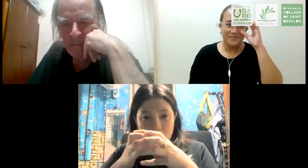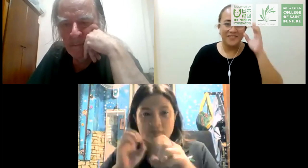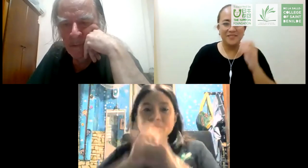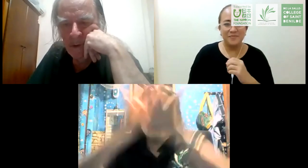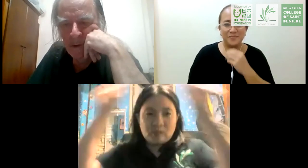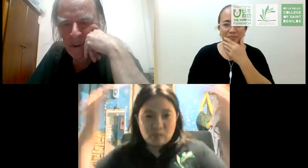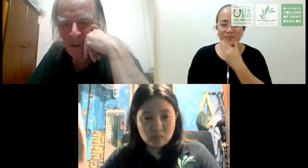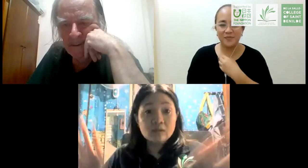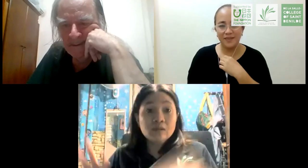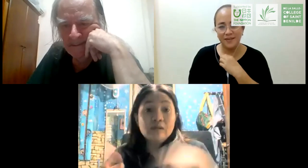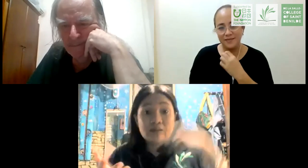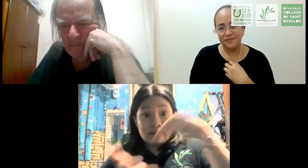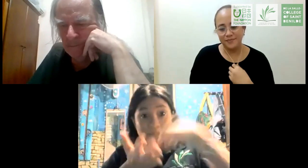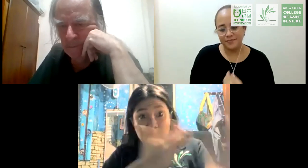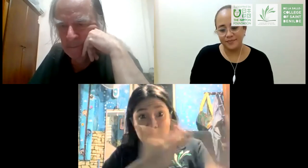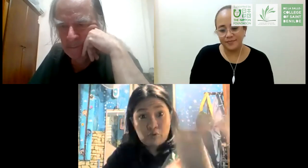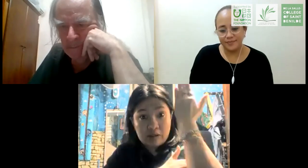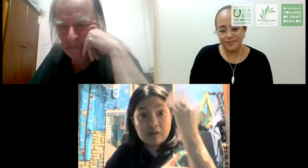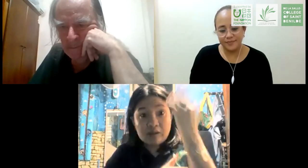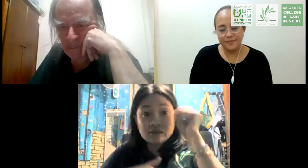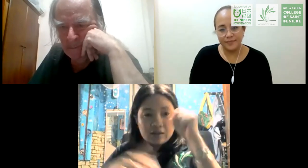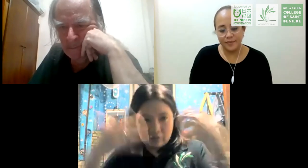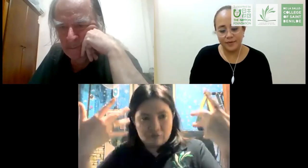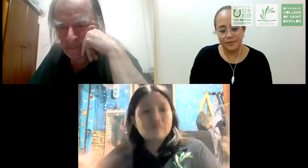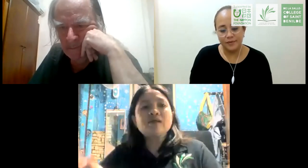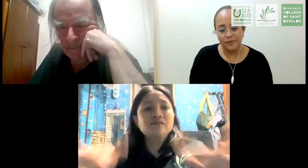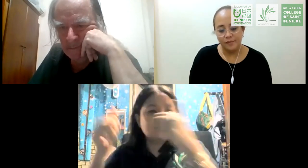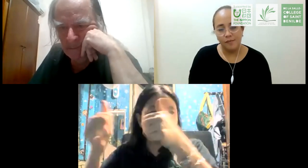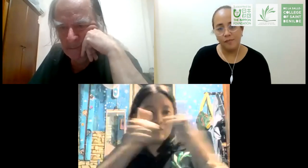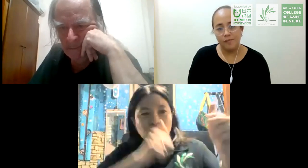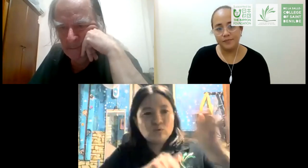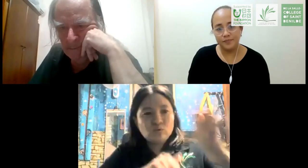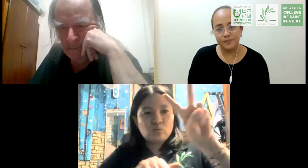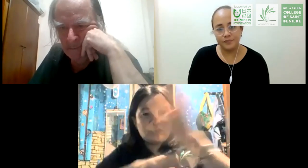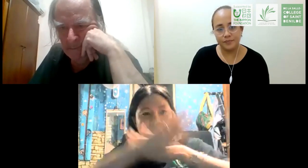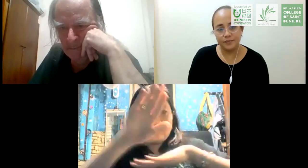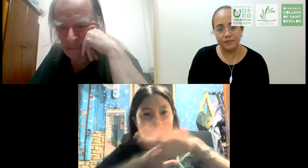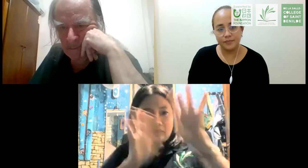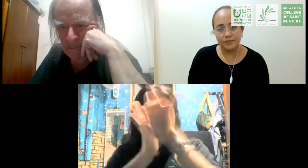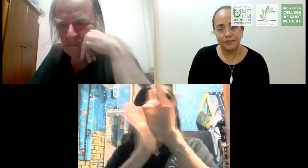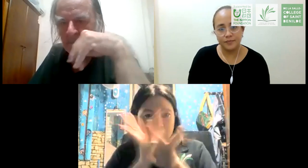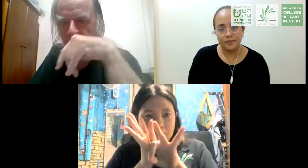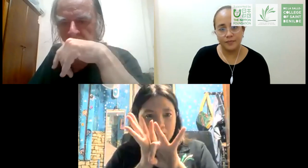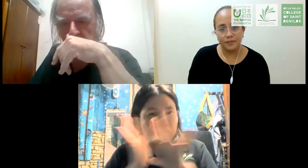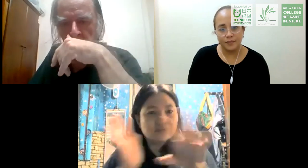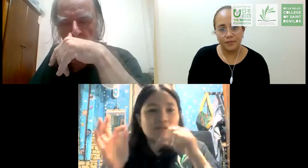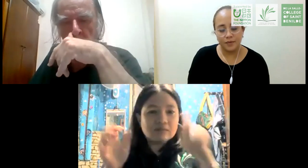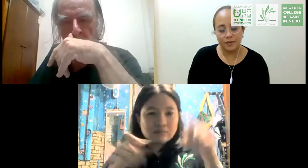So I talked to my group just to clarify some things. This morning, we arranged the two-handed signs